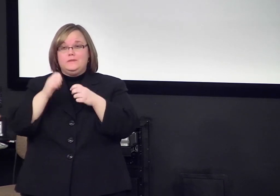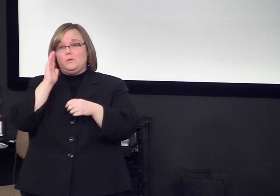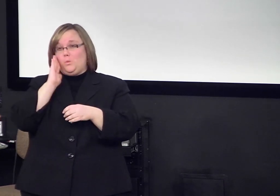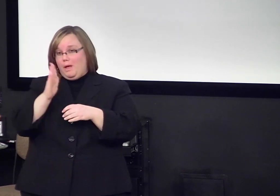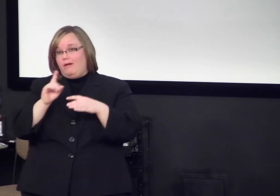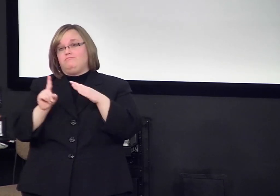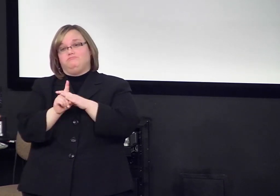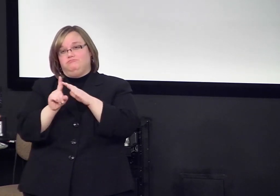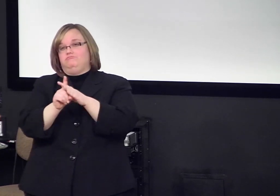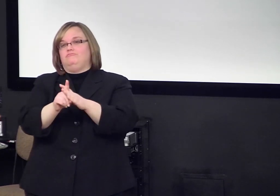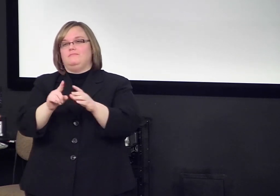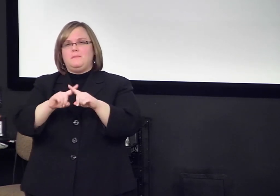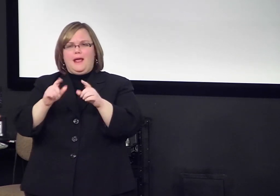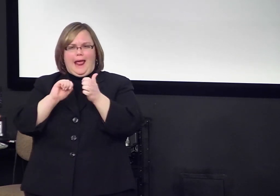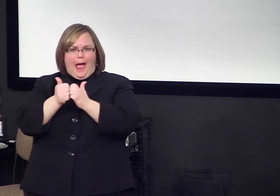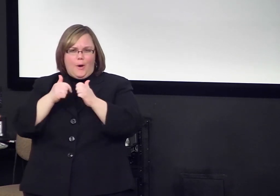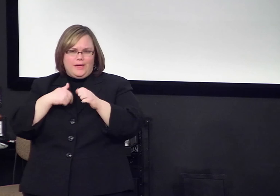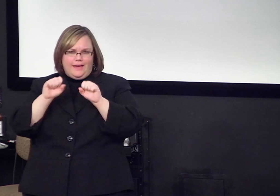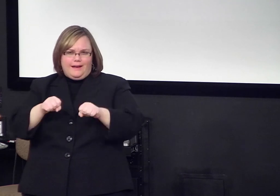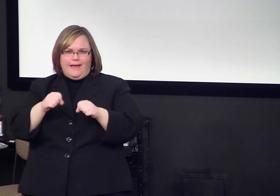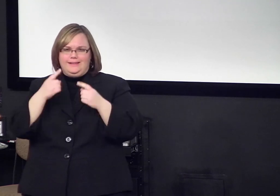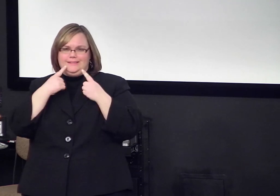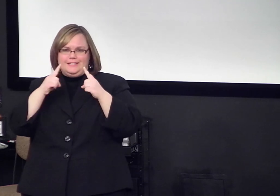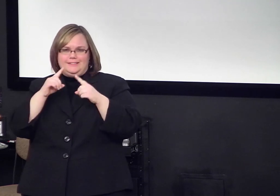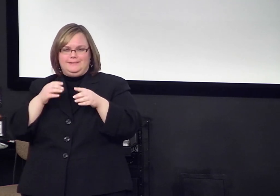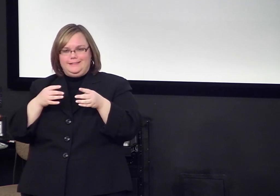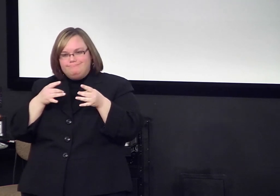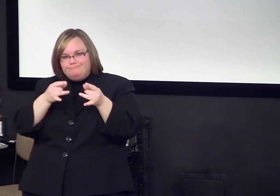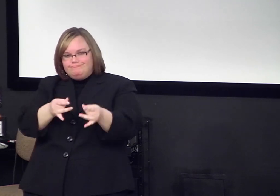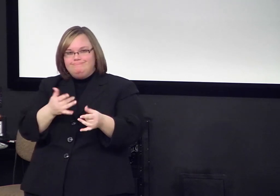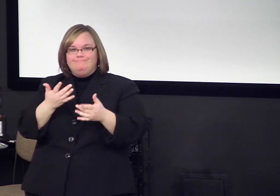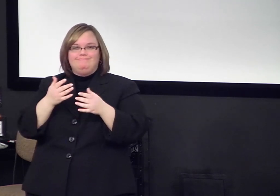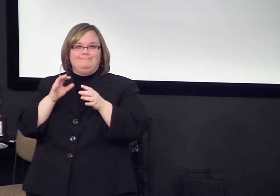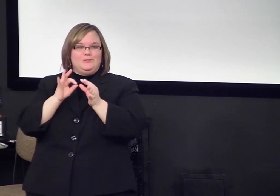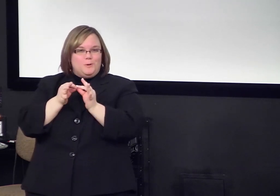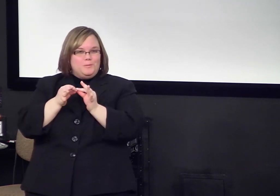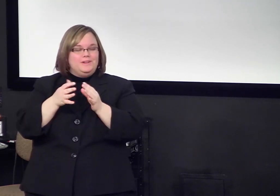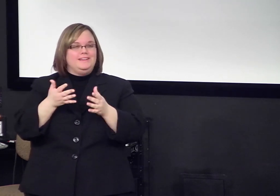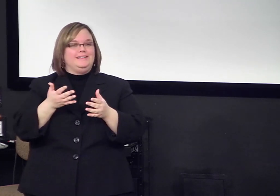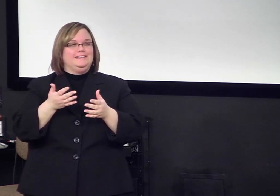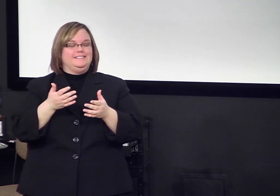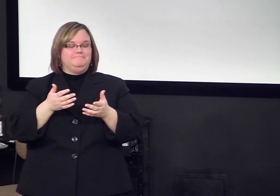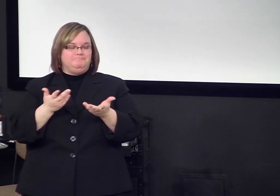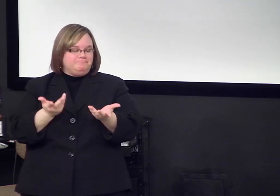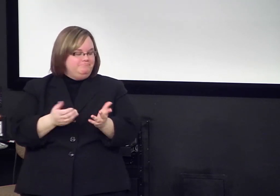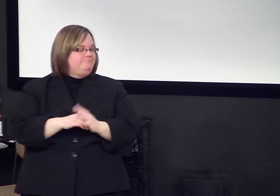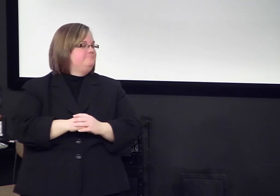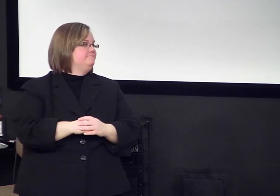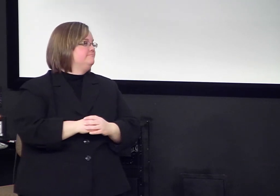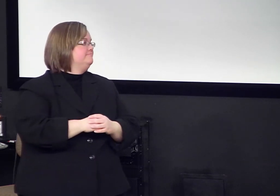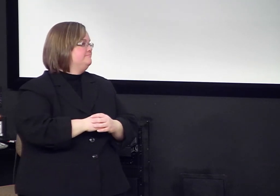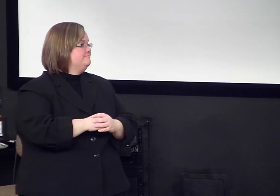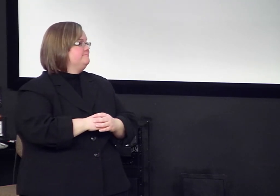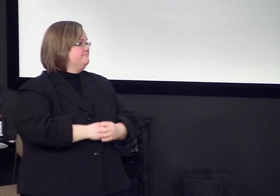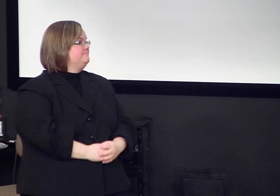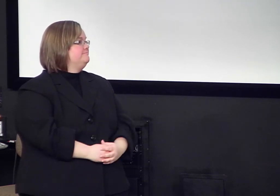or problems that will arise, but then how can we still create effective